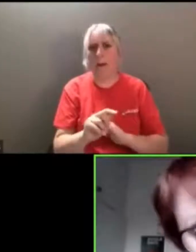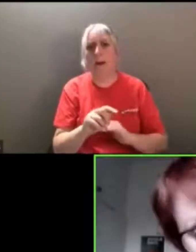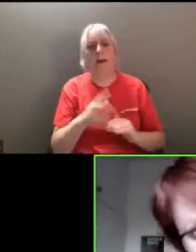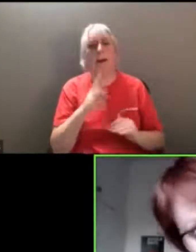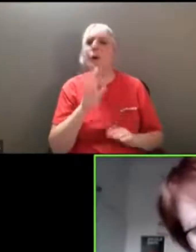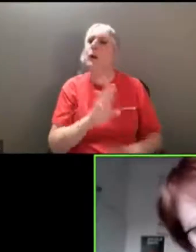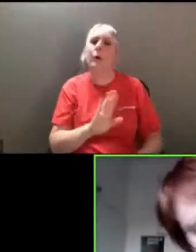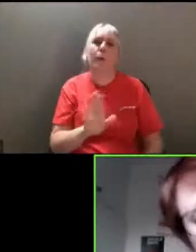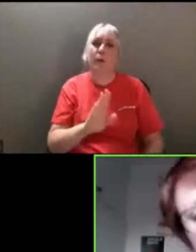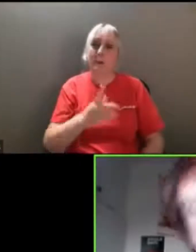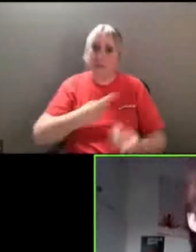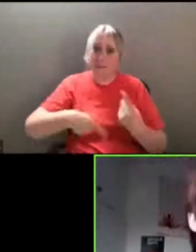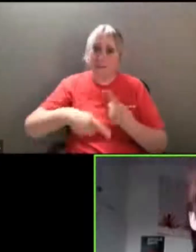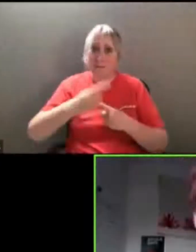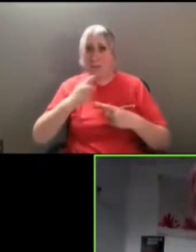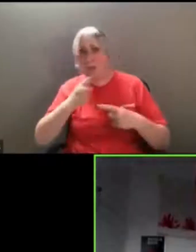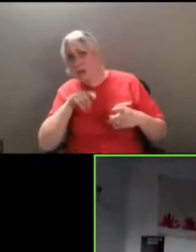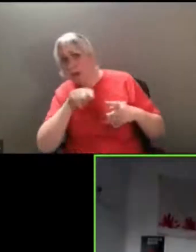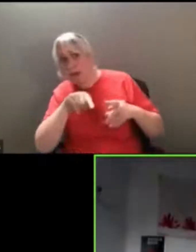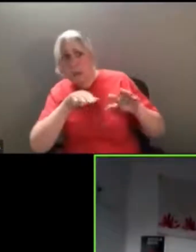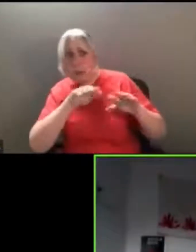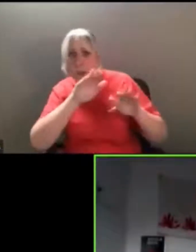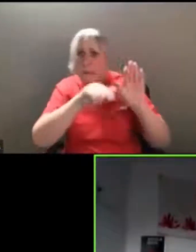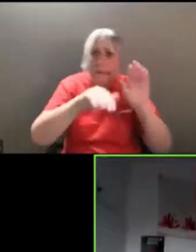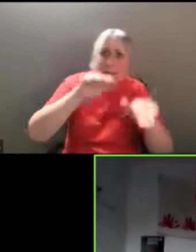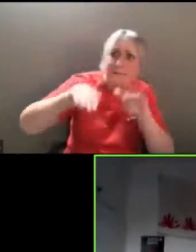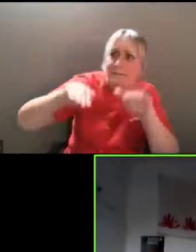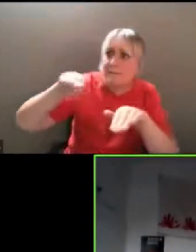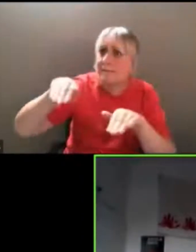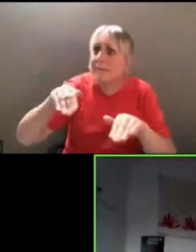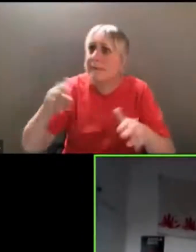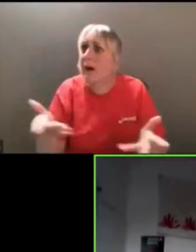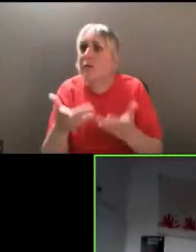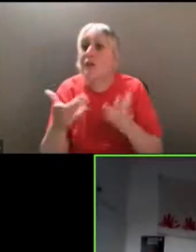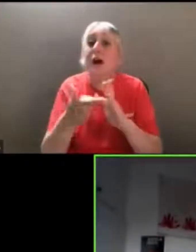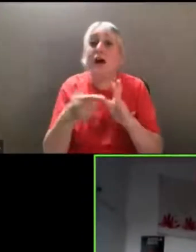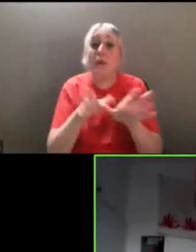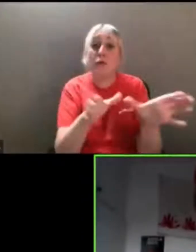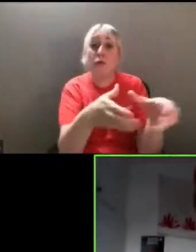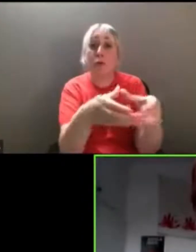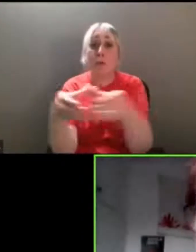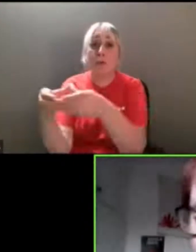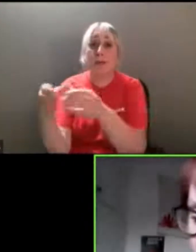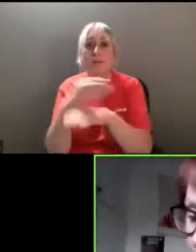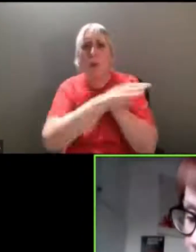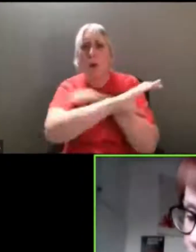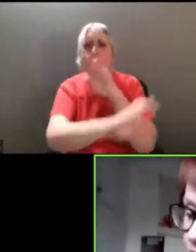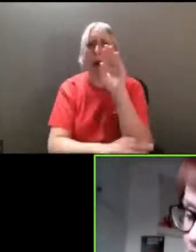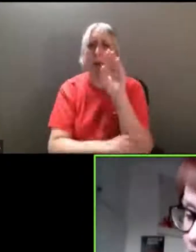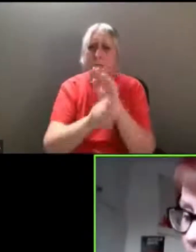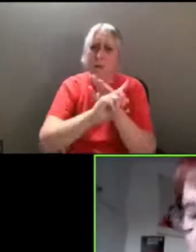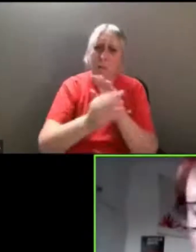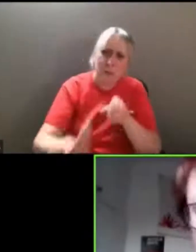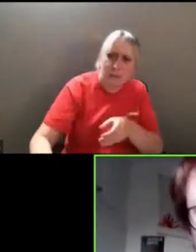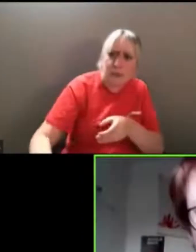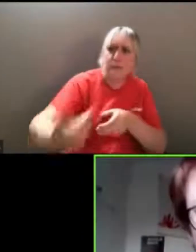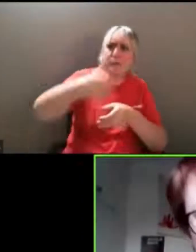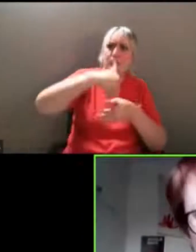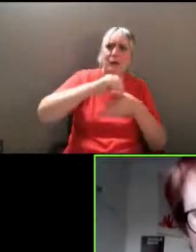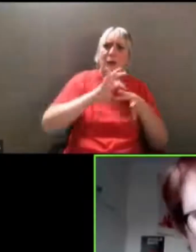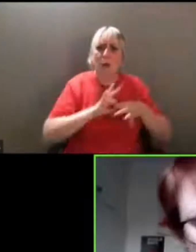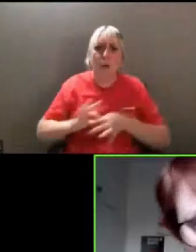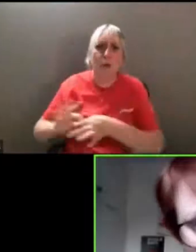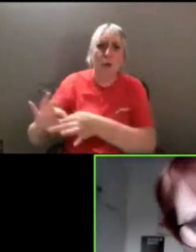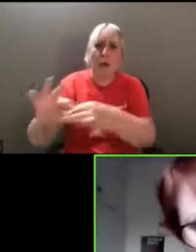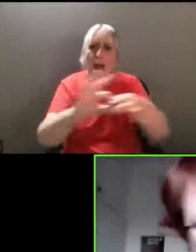proactively gone out to seek alliances with other groups of working class people who are experiencing oppression and try to unite, because we know that we